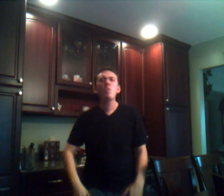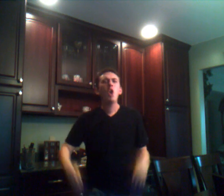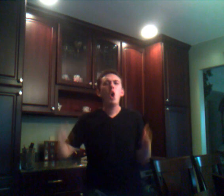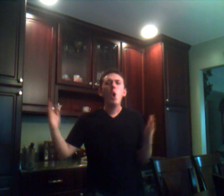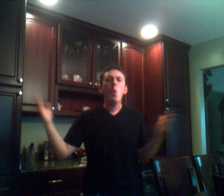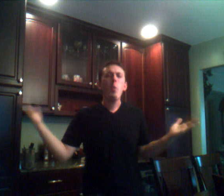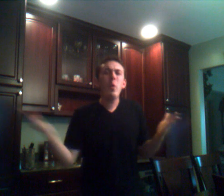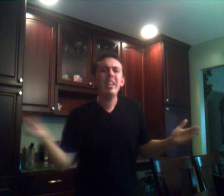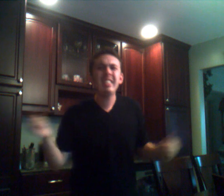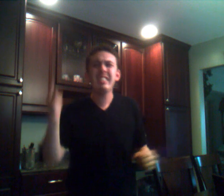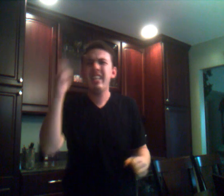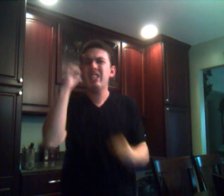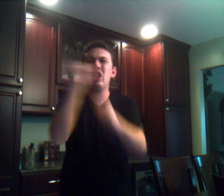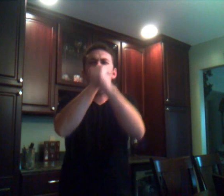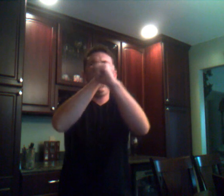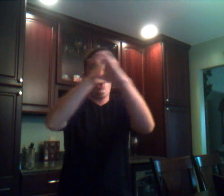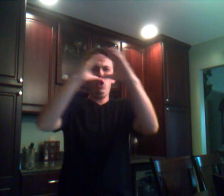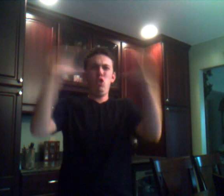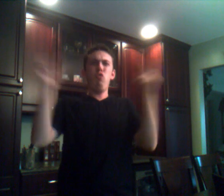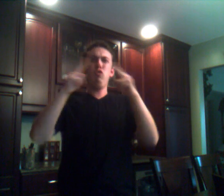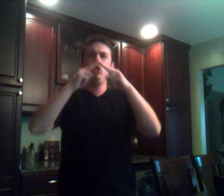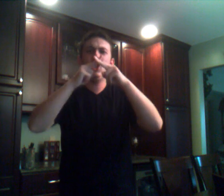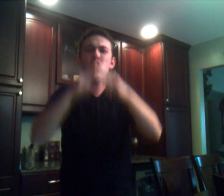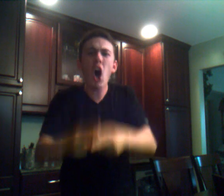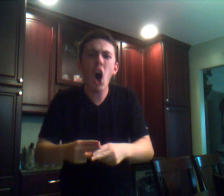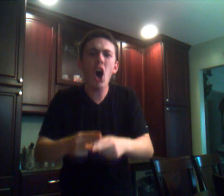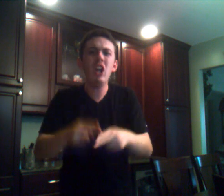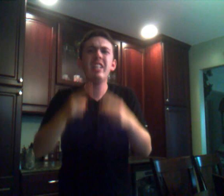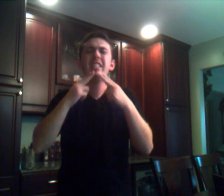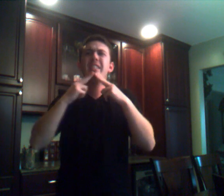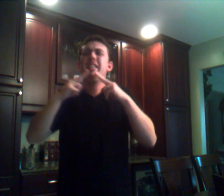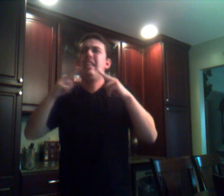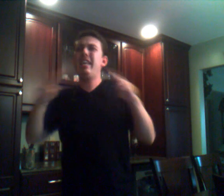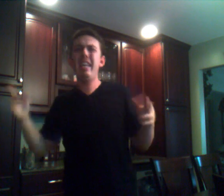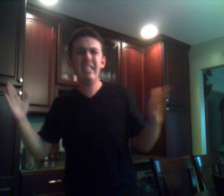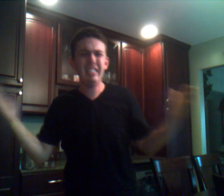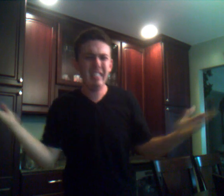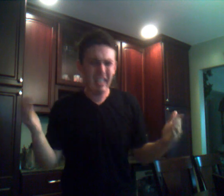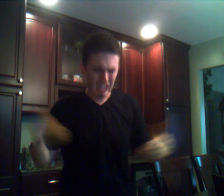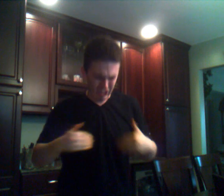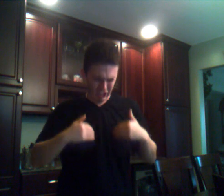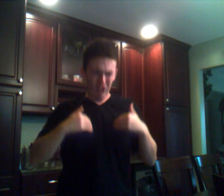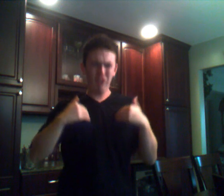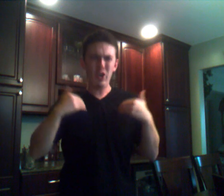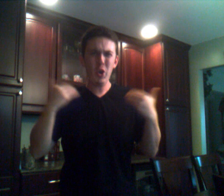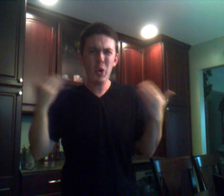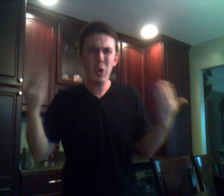What is this illusion called? The innocence of you